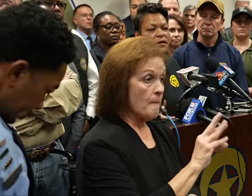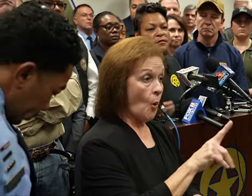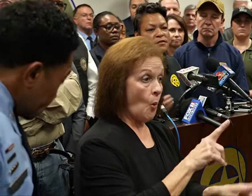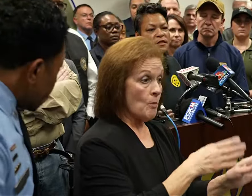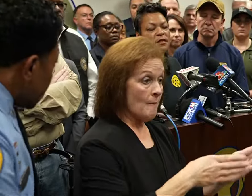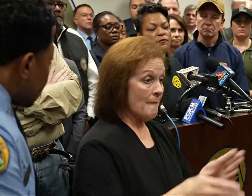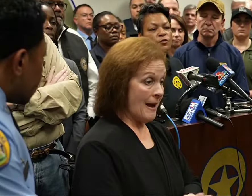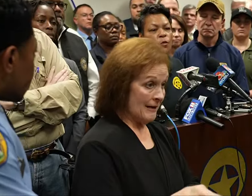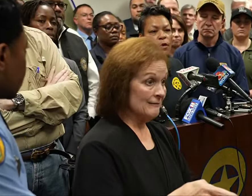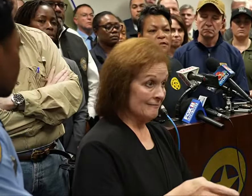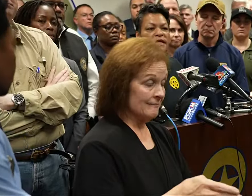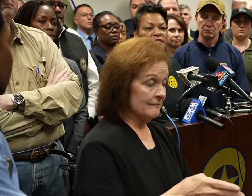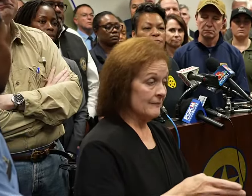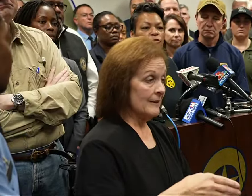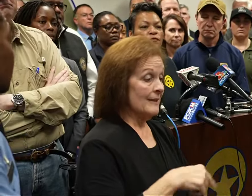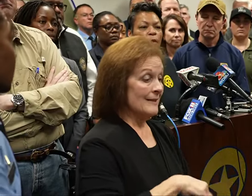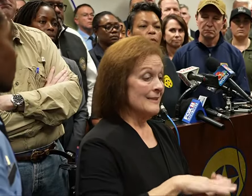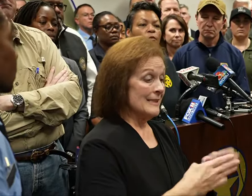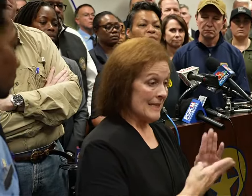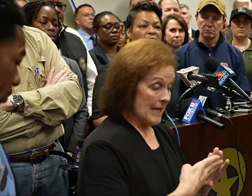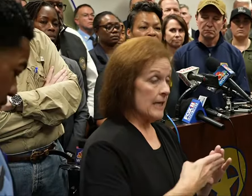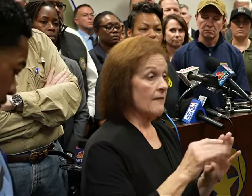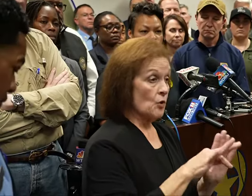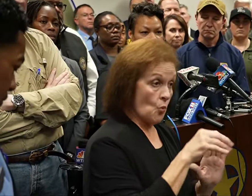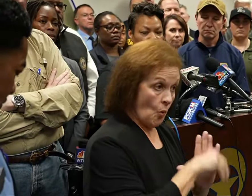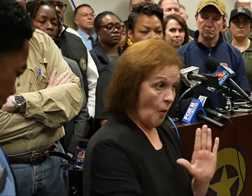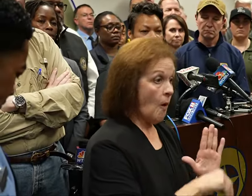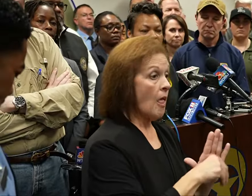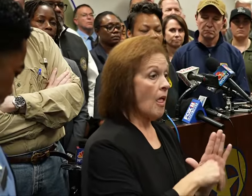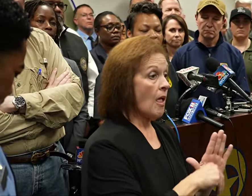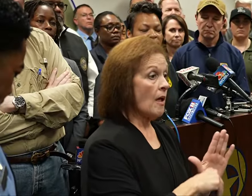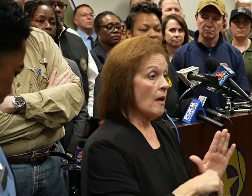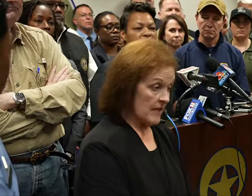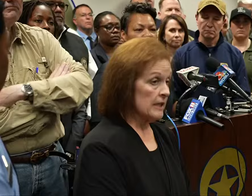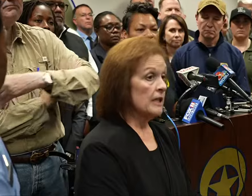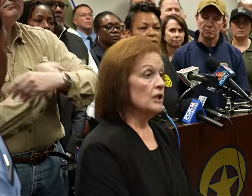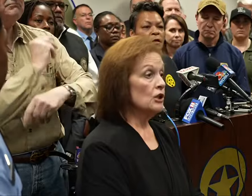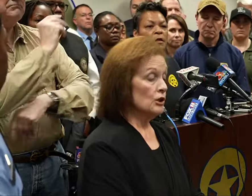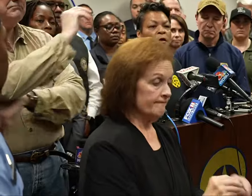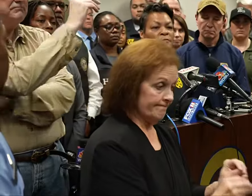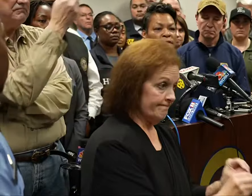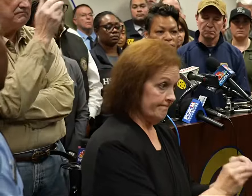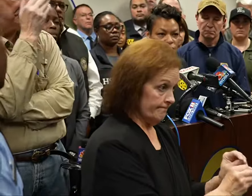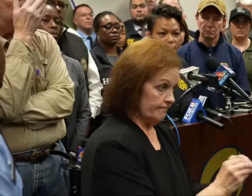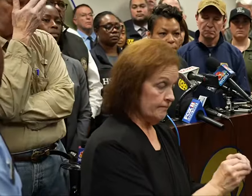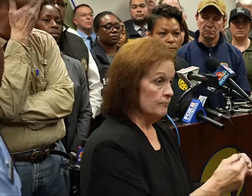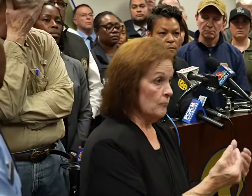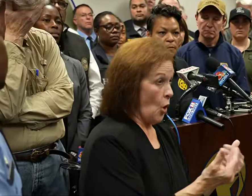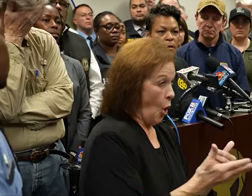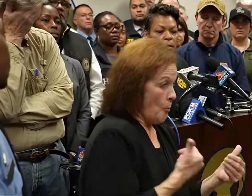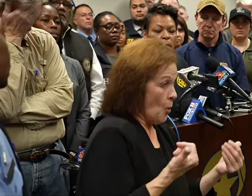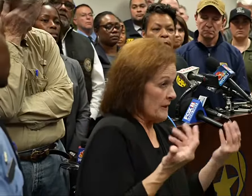that, the city of New Orleans has moved forward with that infrastructure that is nearing completion.